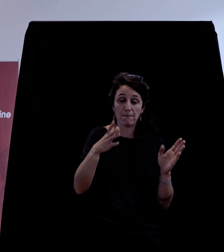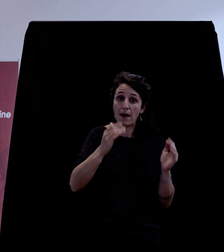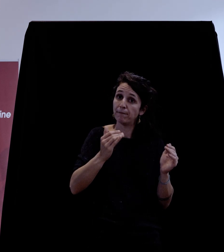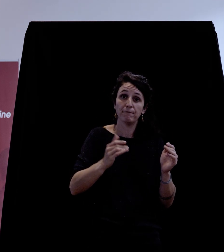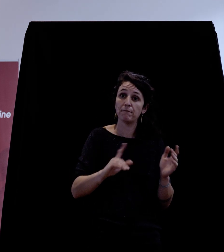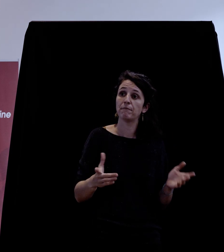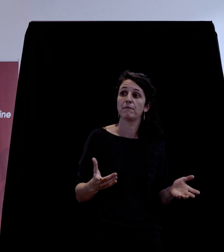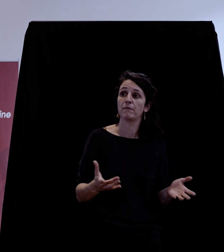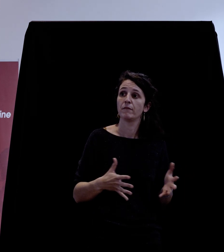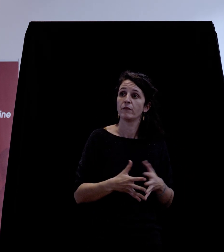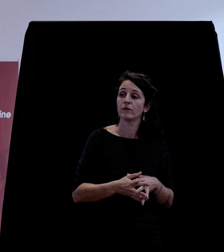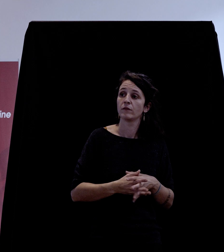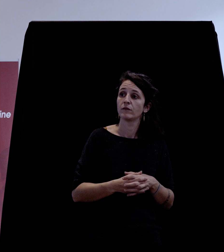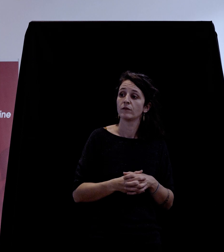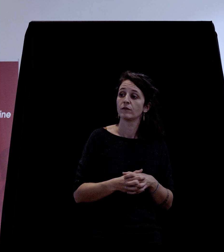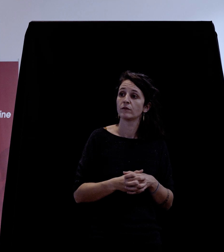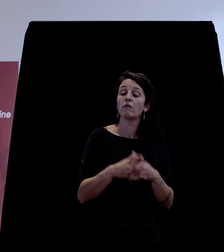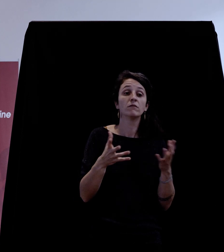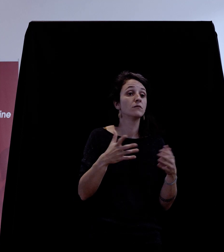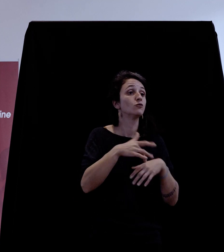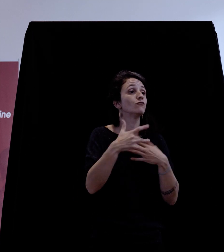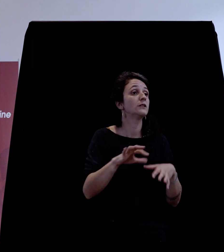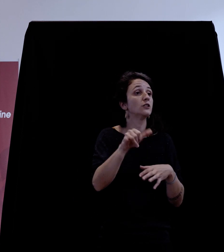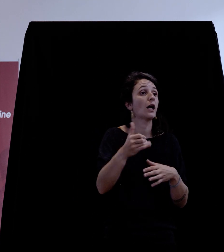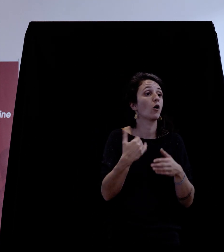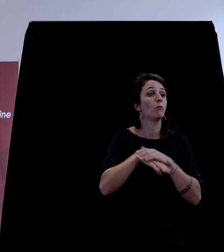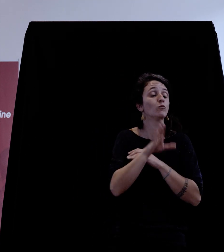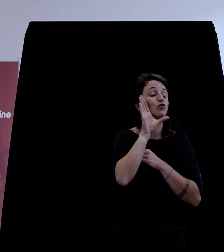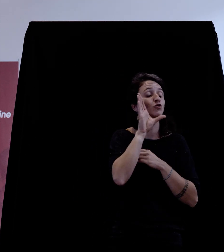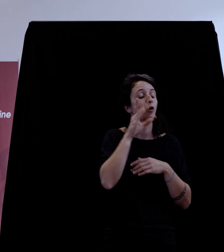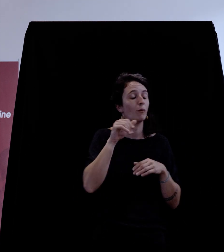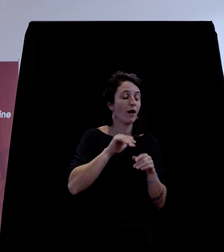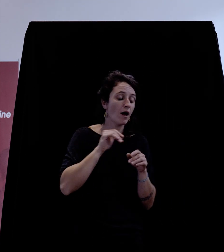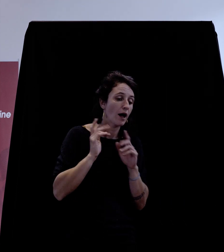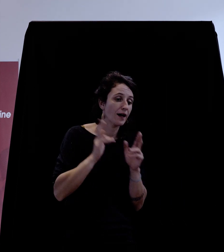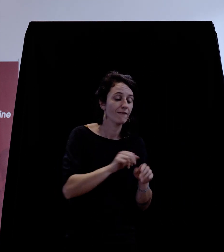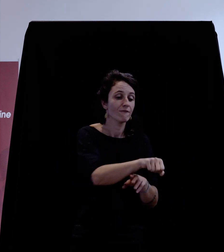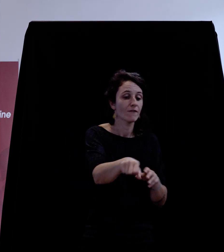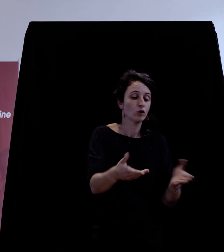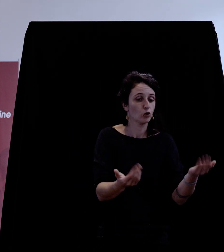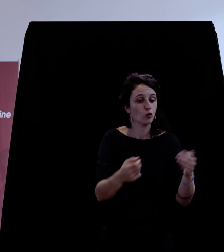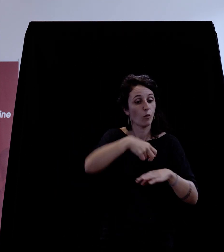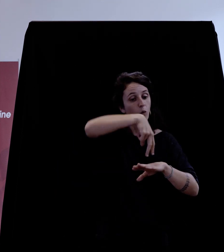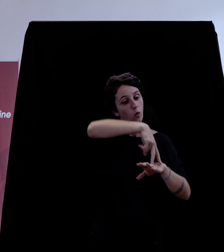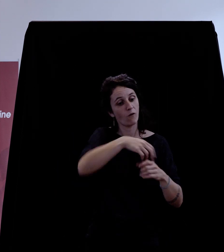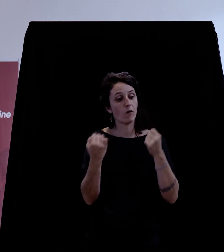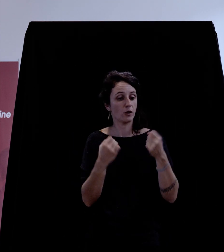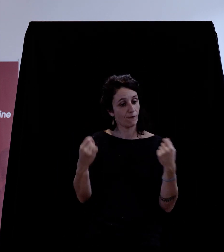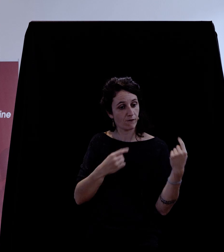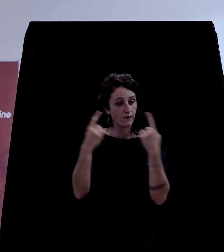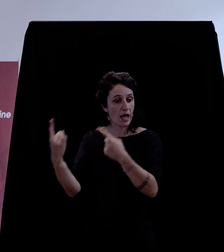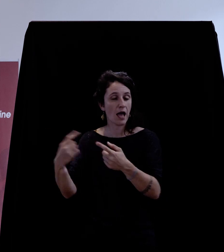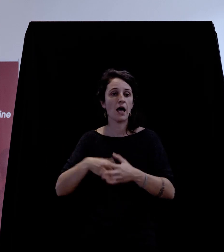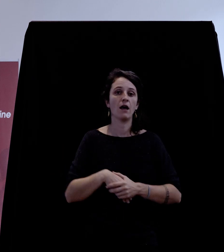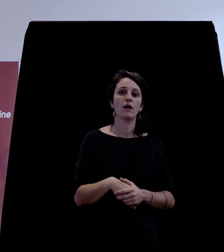say, stand up, come on. We go out to the car, we get into the car. Are we going 5 minutes to the grocery store? Are we